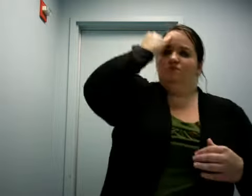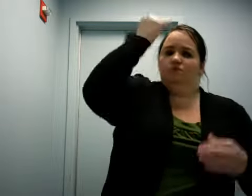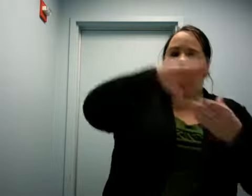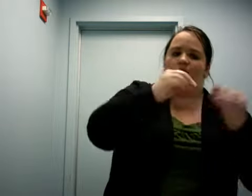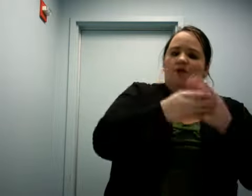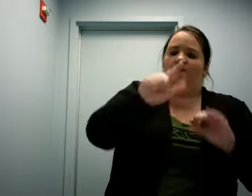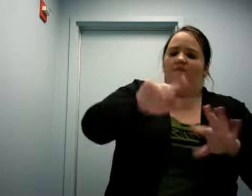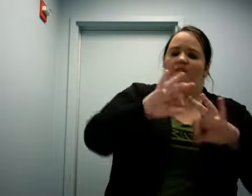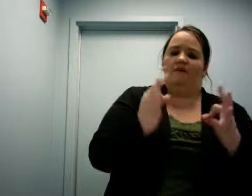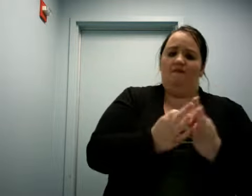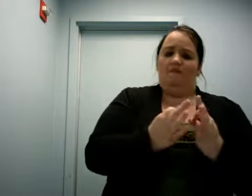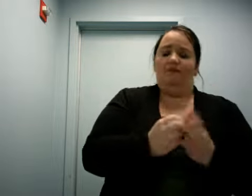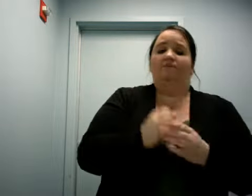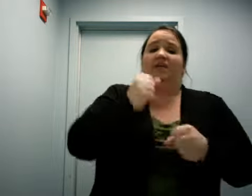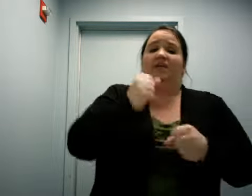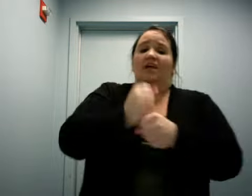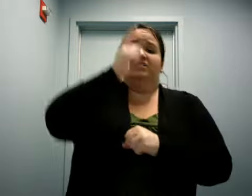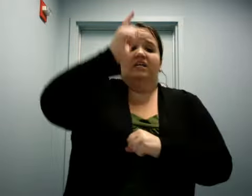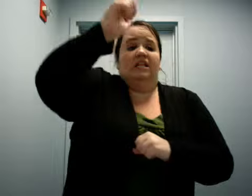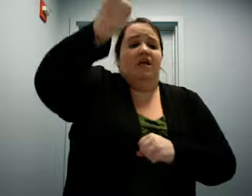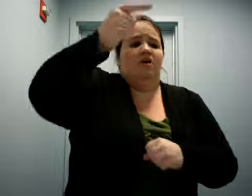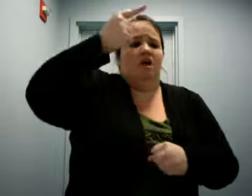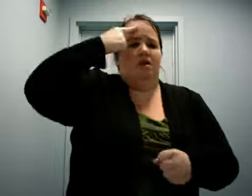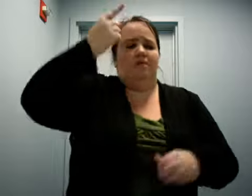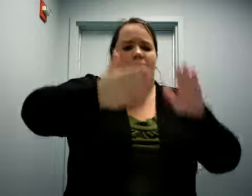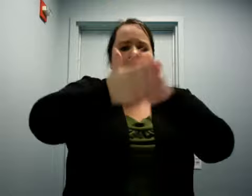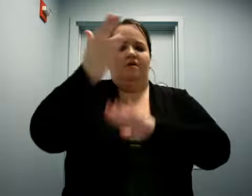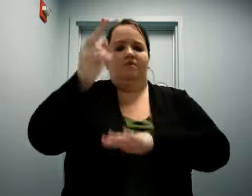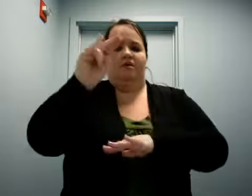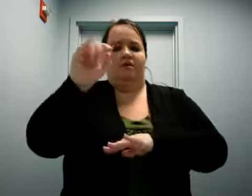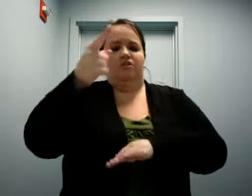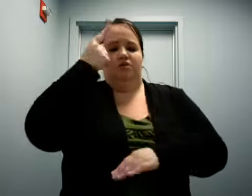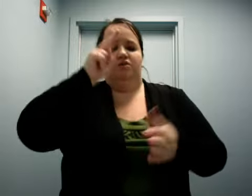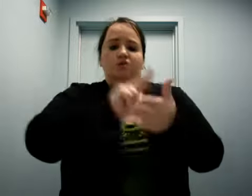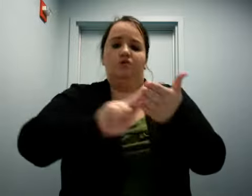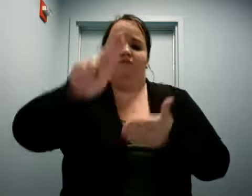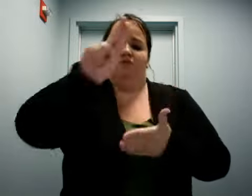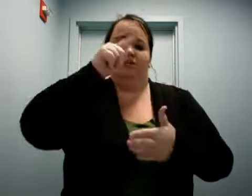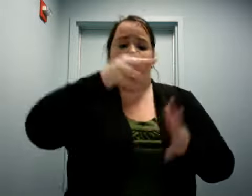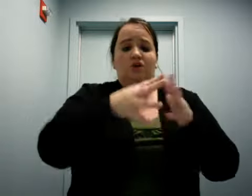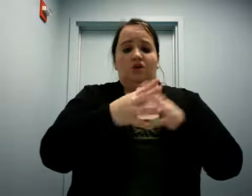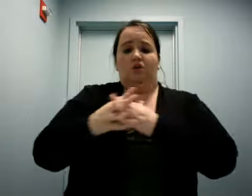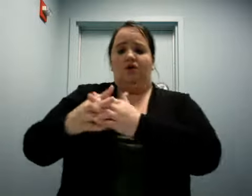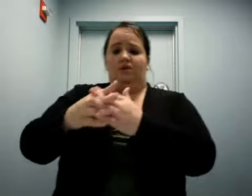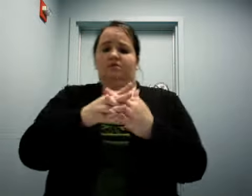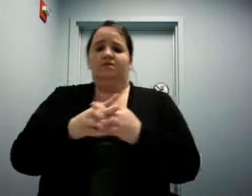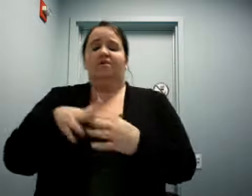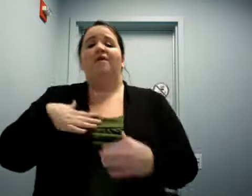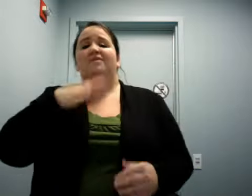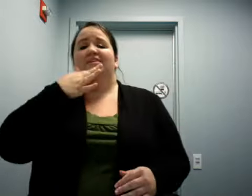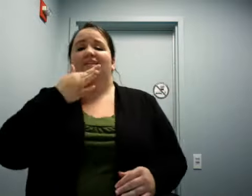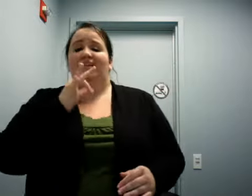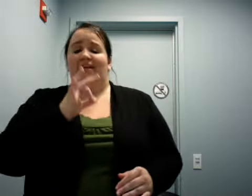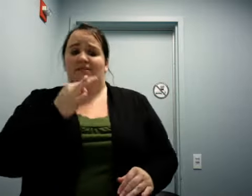Years later, I thought about this when I left Nigeria to go to university in the United States. I was 19. My